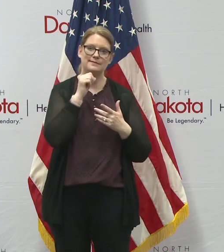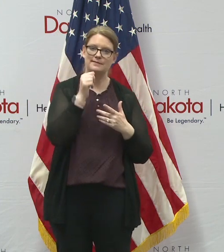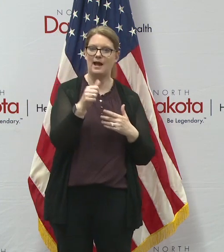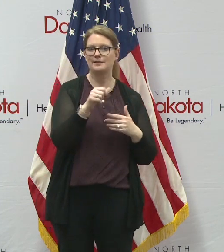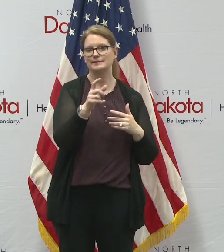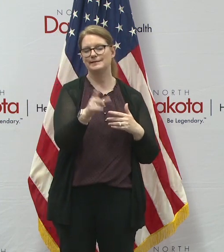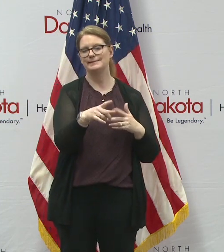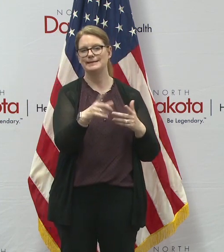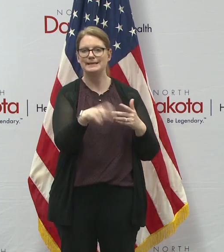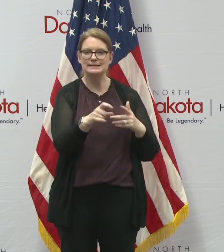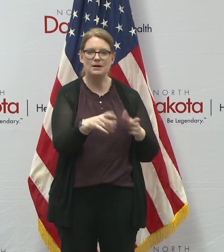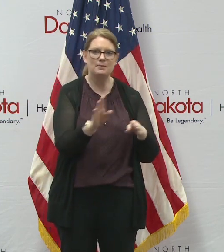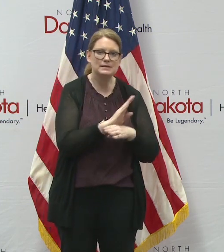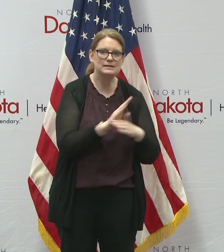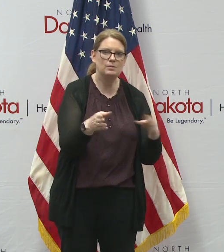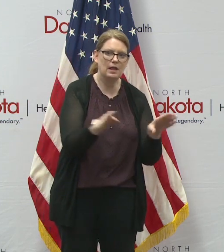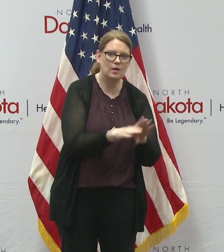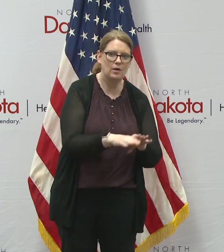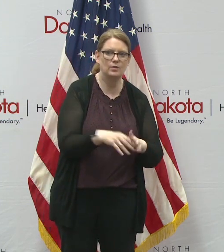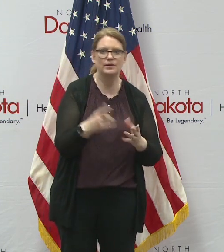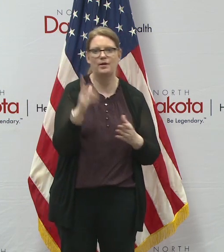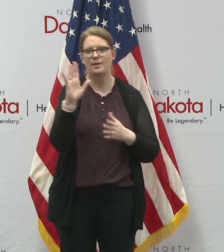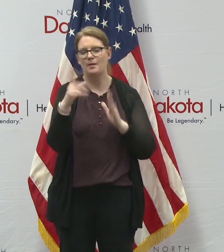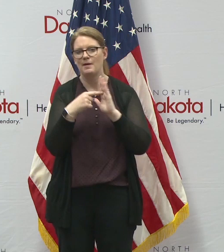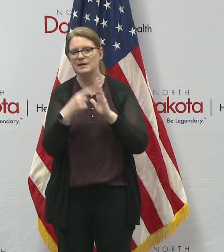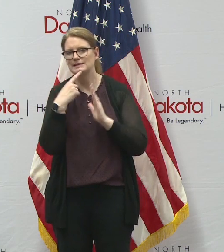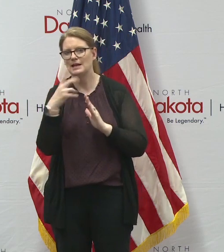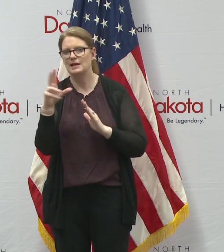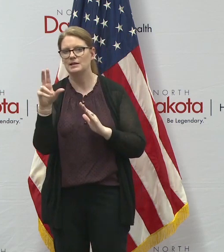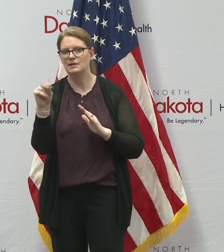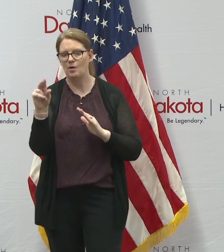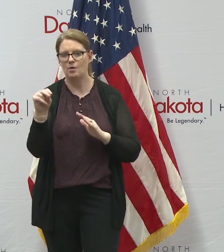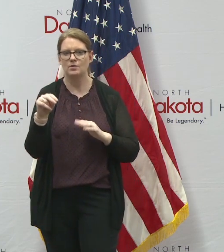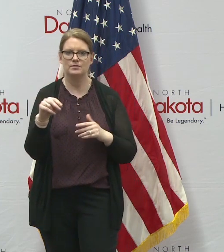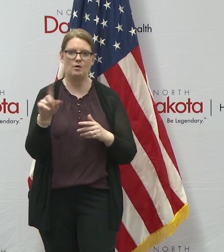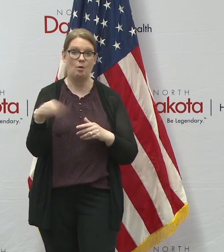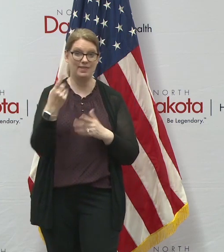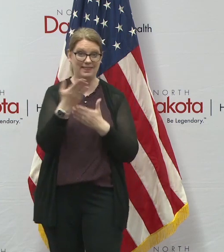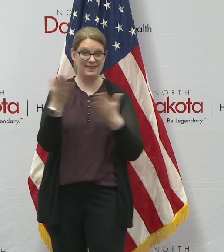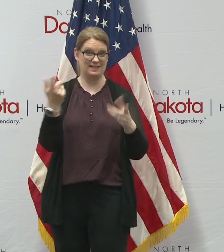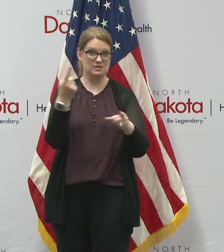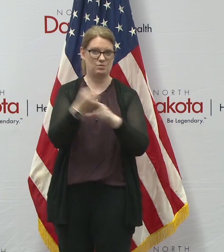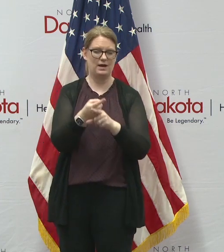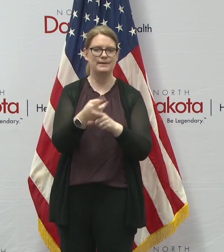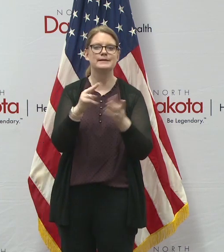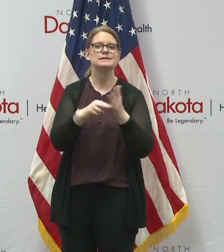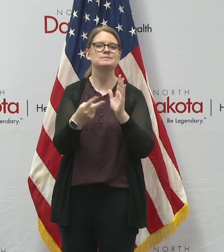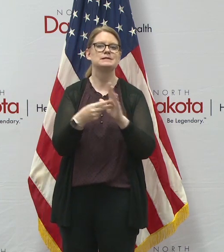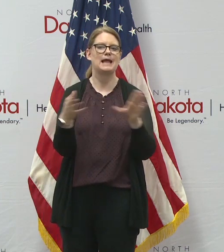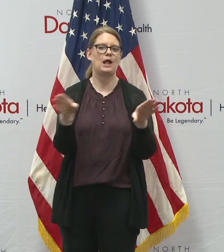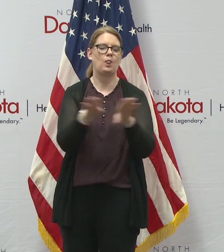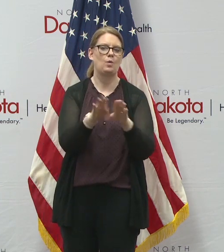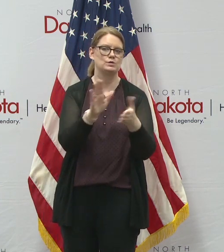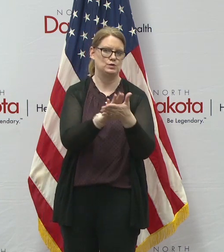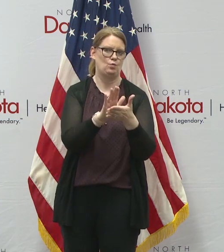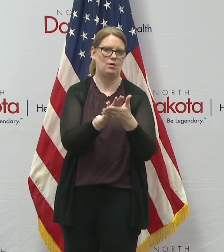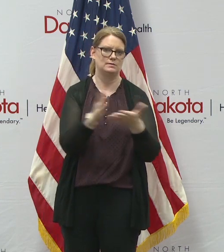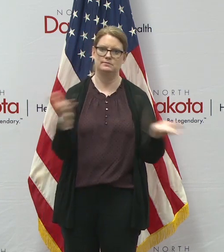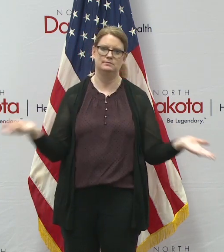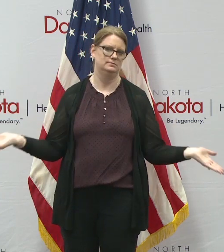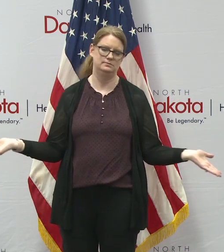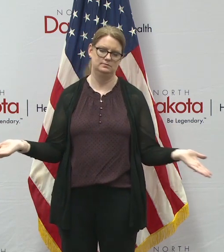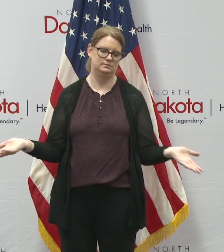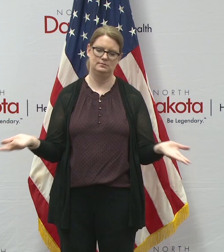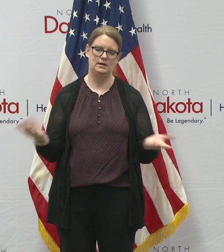Their model says, no, we haven't. The only thing they've got right is that we closed the schools. And so that is there's each